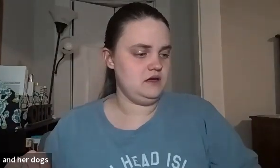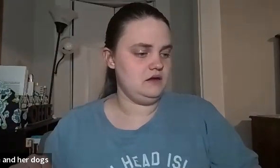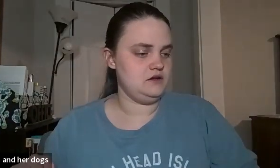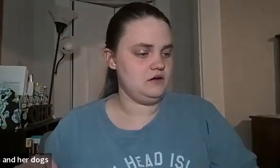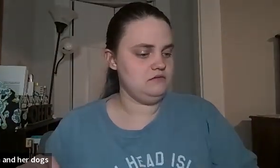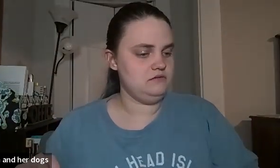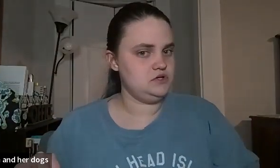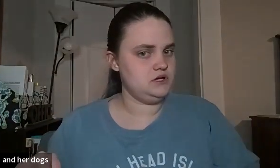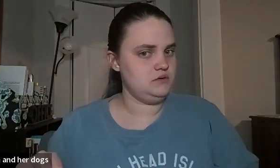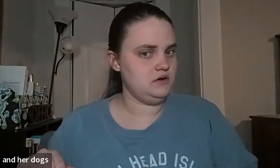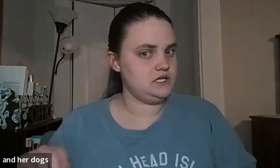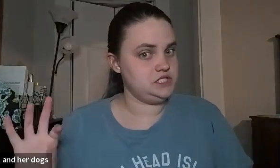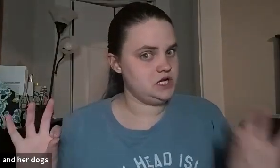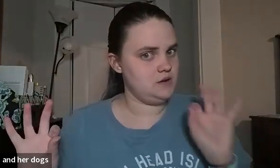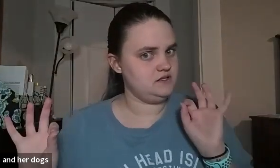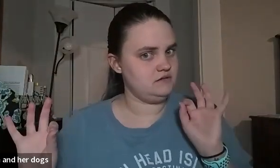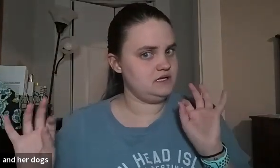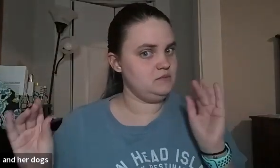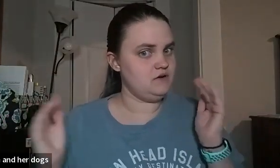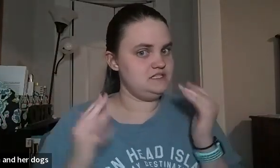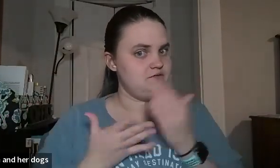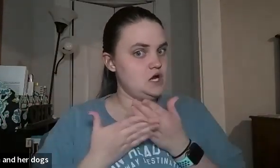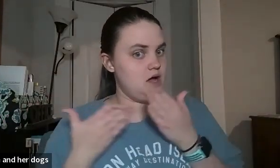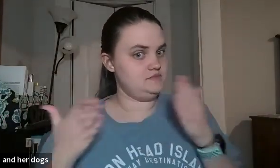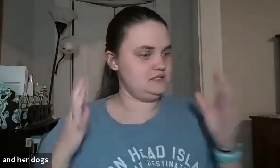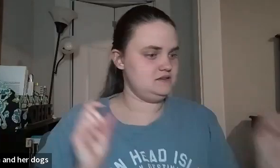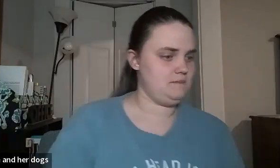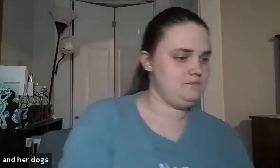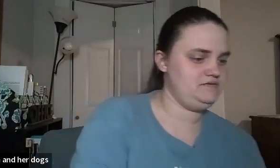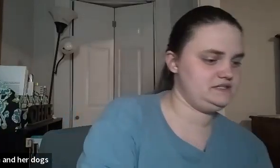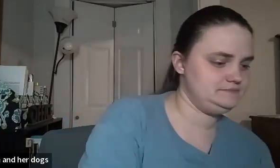okay. Are y'all good on jobs? Y'all ready to move on to different objects? Okay, perfect.